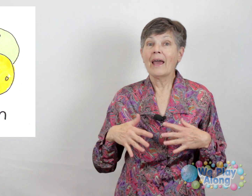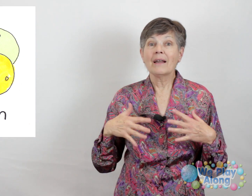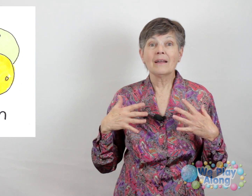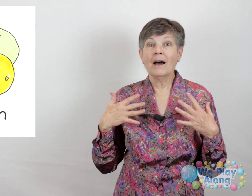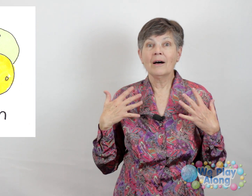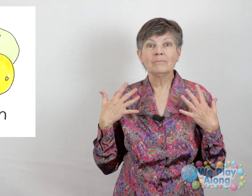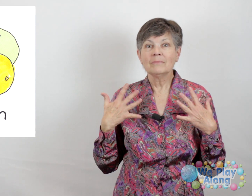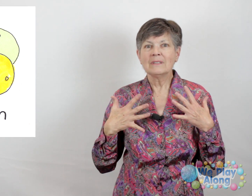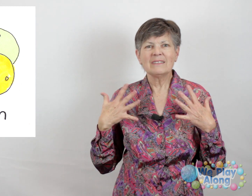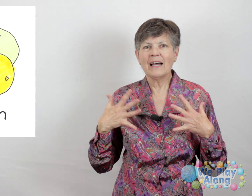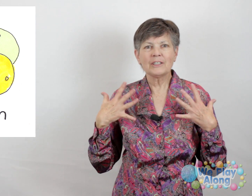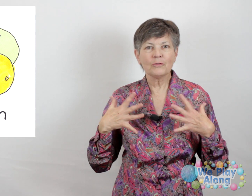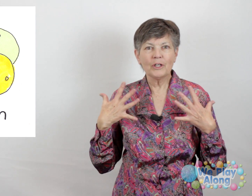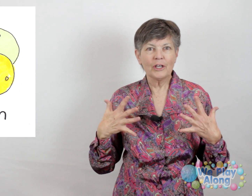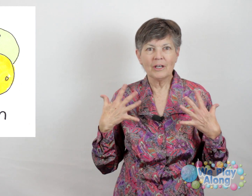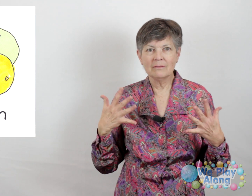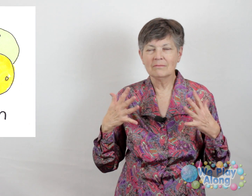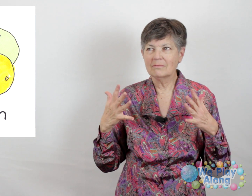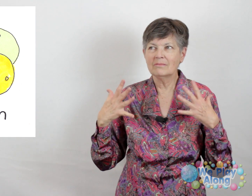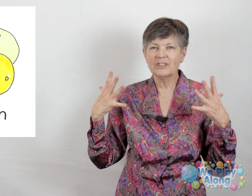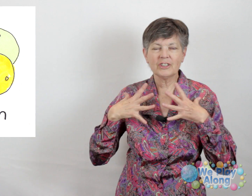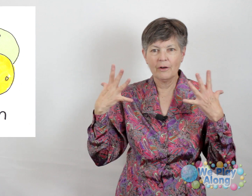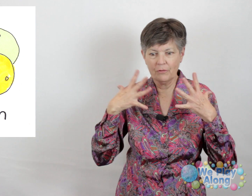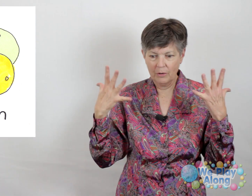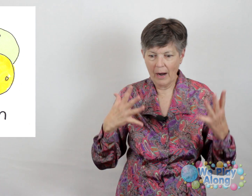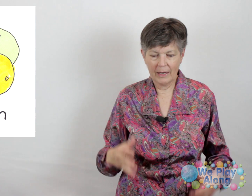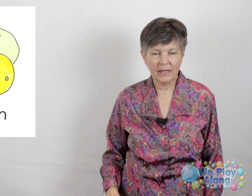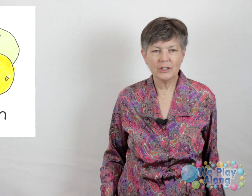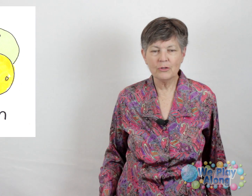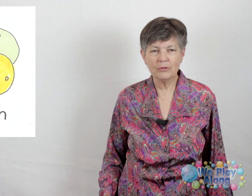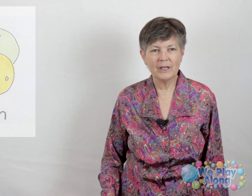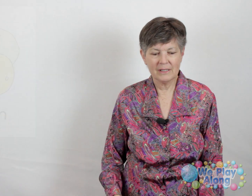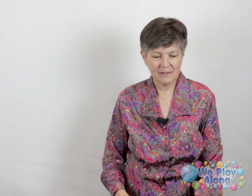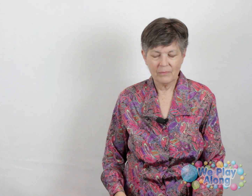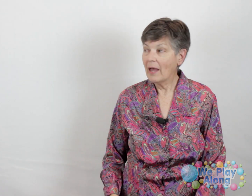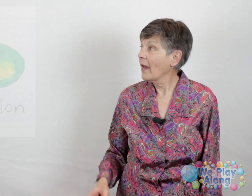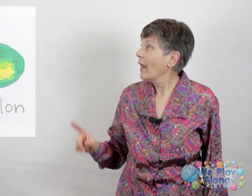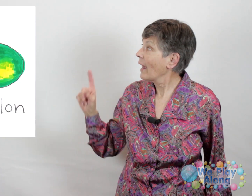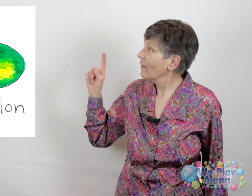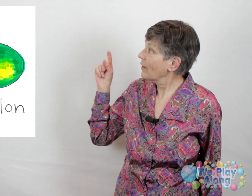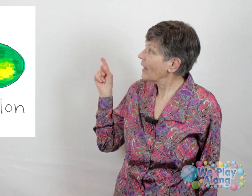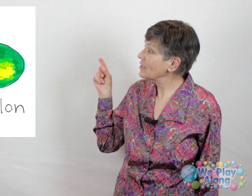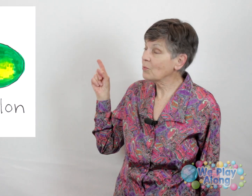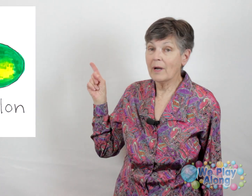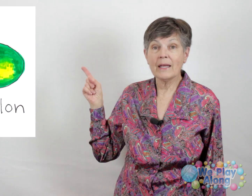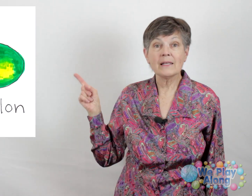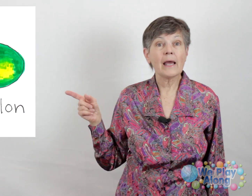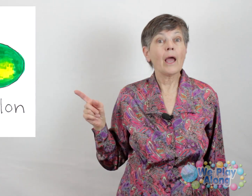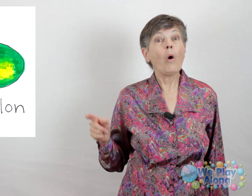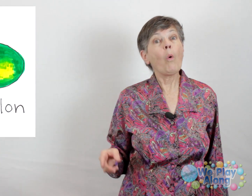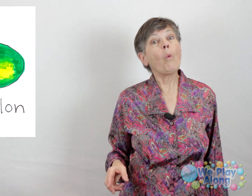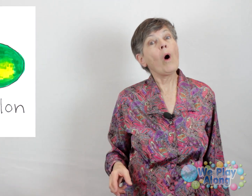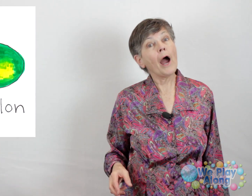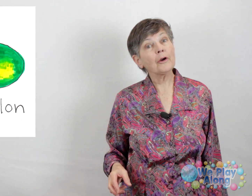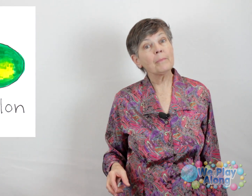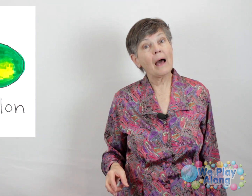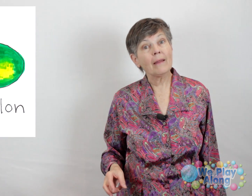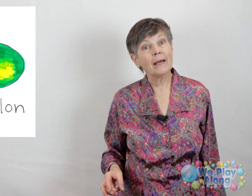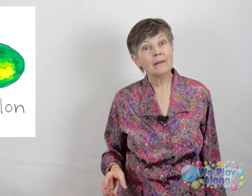and lots of really good stuff for your body, lots of nutrients. And our next one is a watermelon.